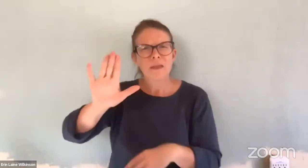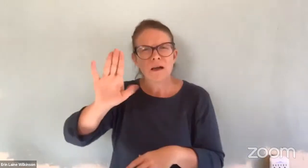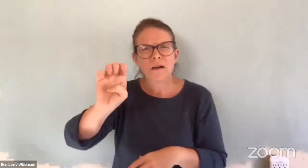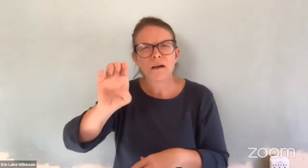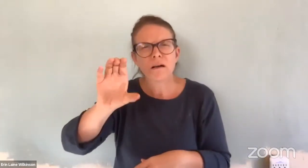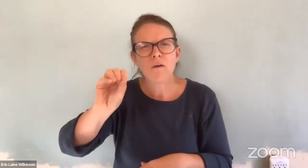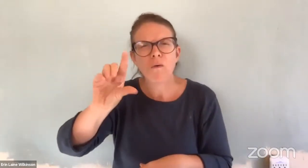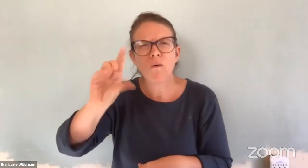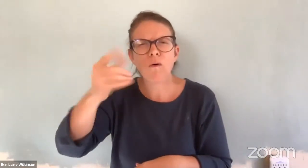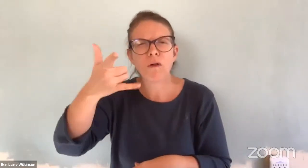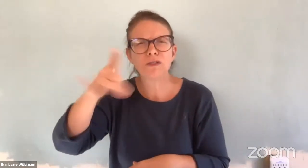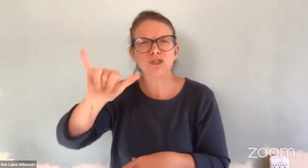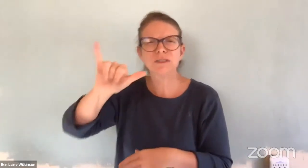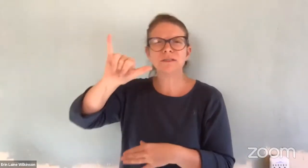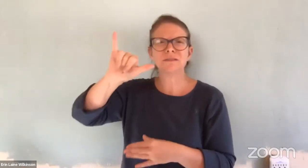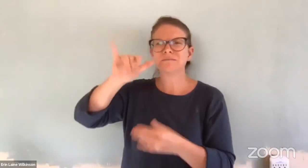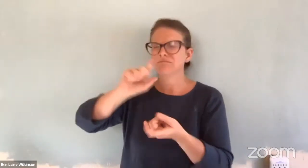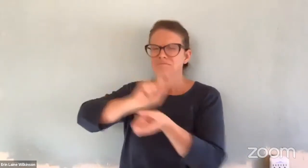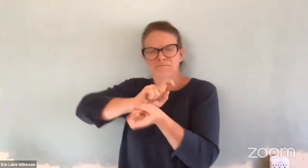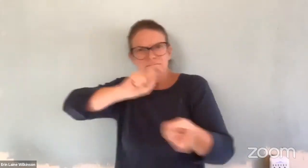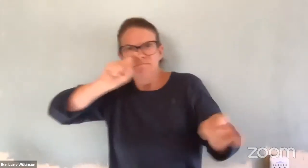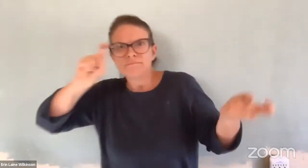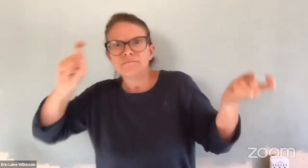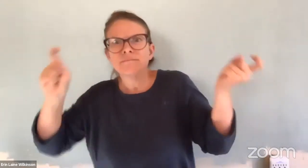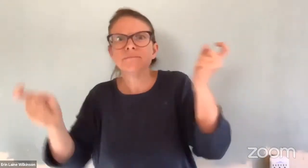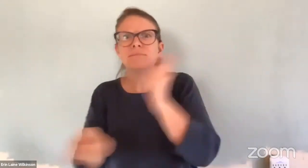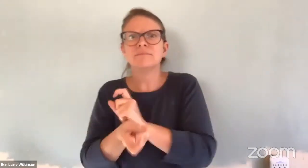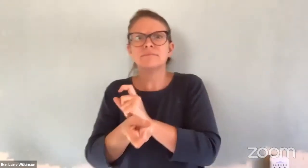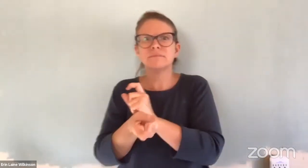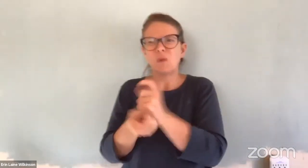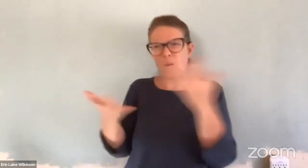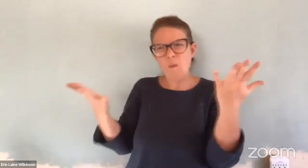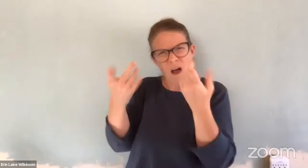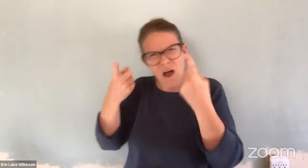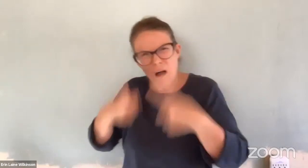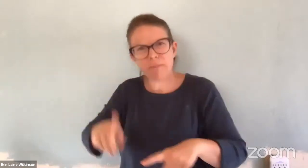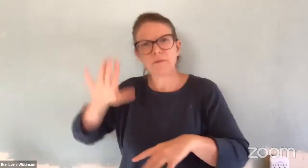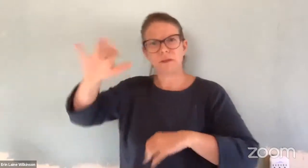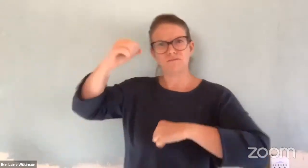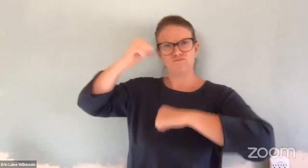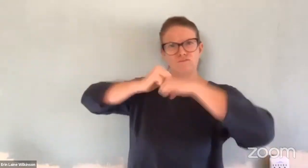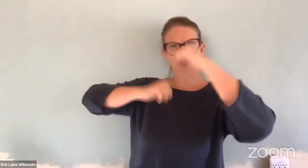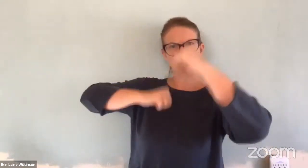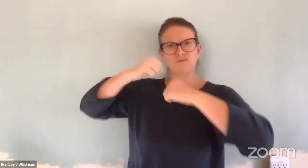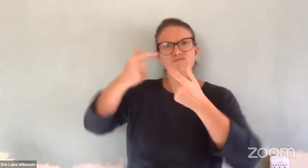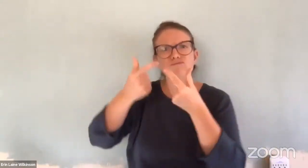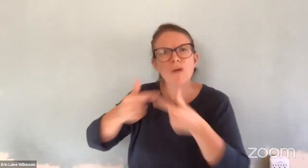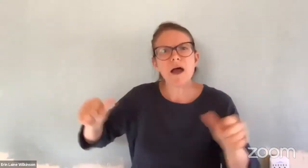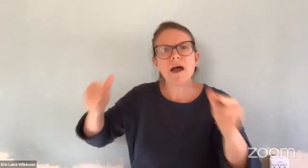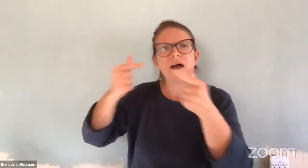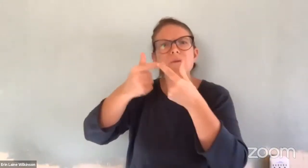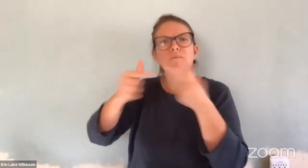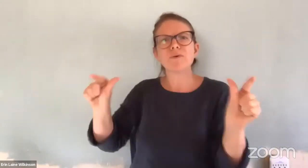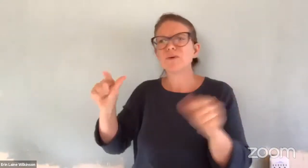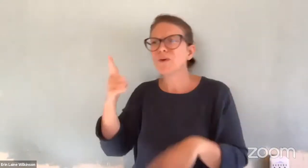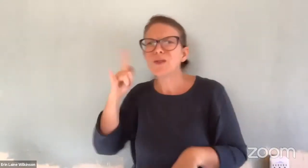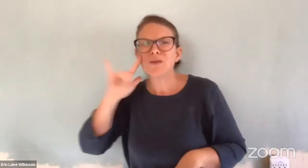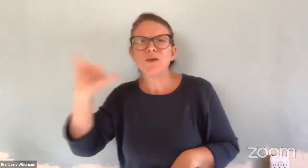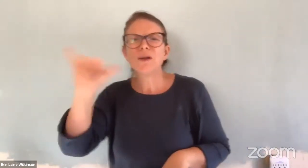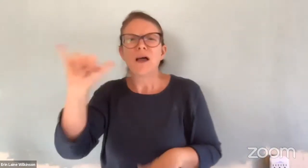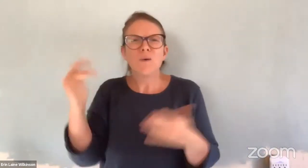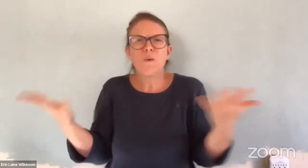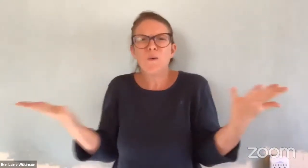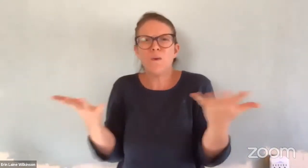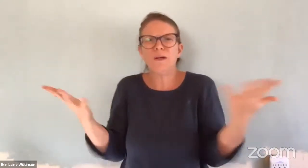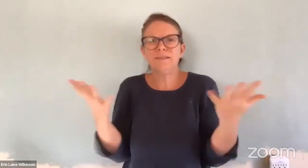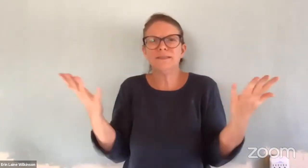localized interaction that deaf people had? What's that such a huge change in their ecology? So what has that done to the